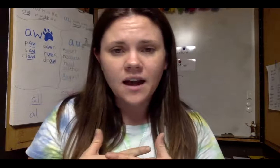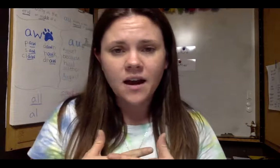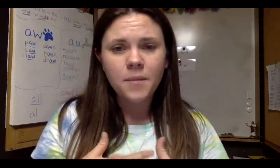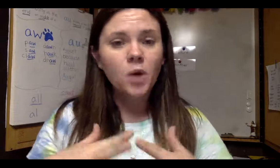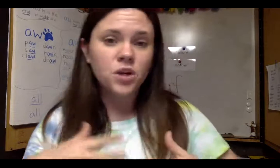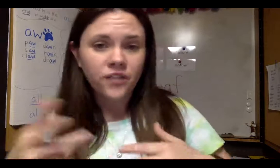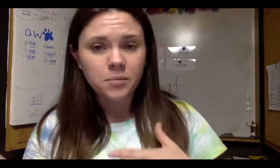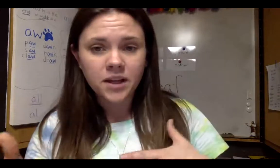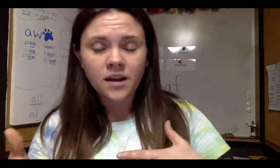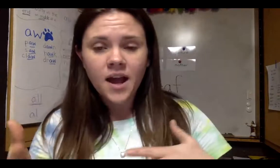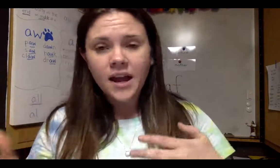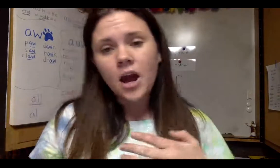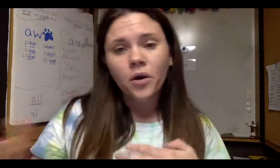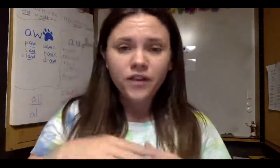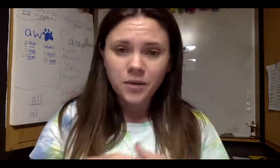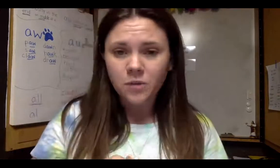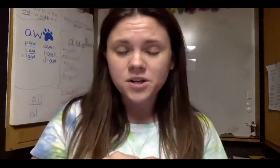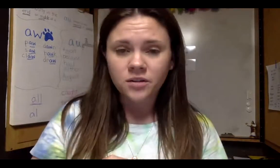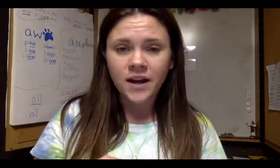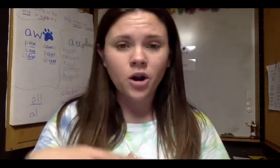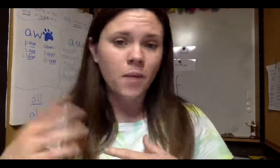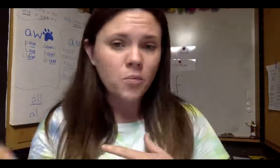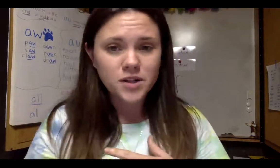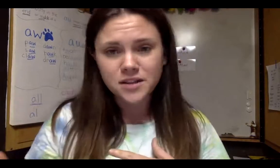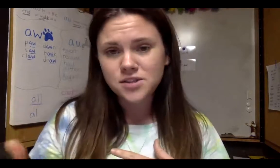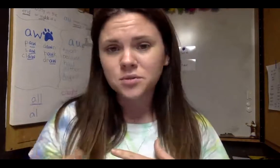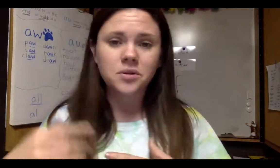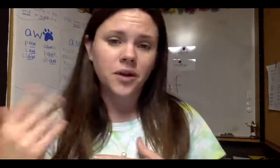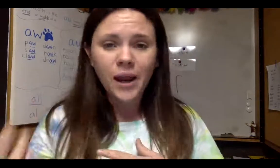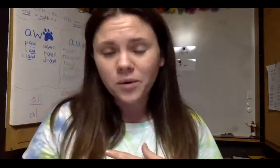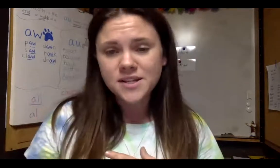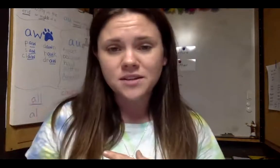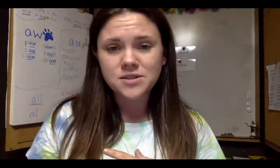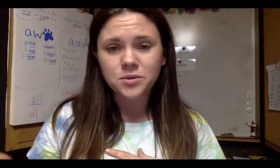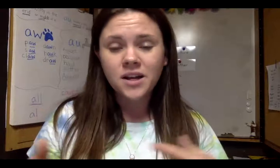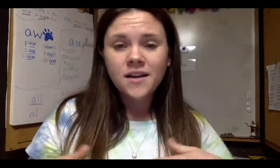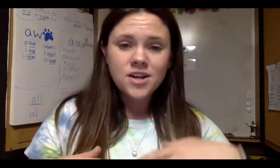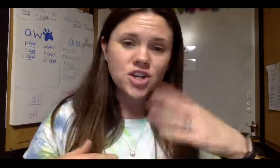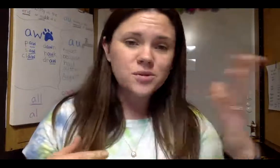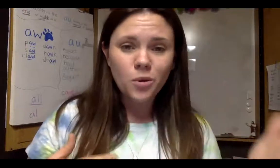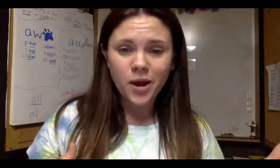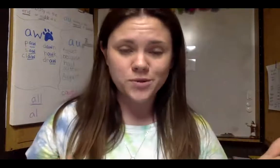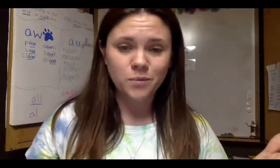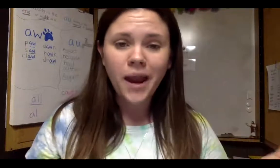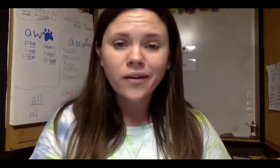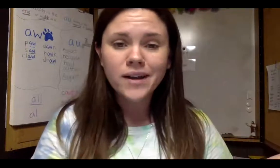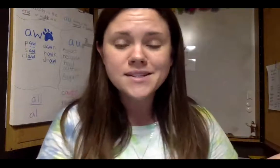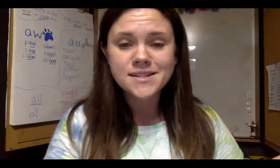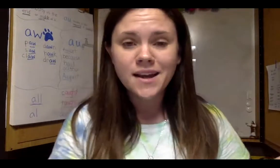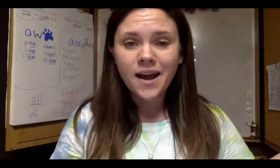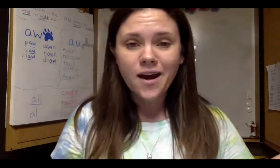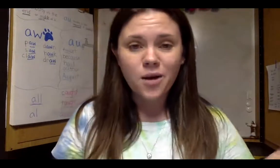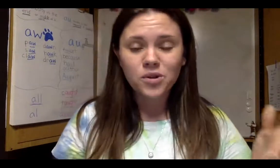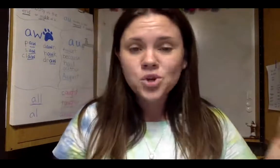Rosina helps her family and how her family helps her, right? Her mom works at the school, her aunt works at the school. She goes home and helps her